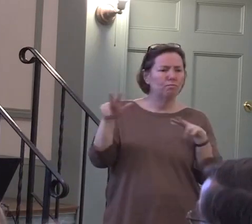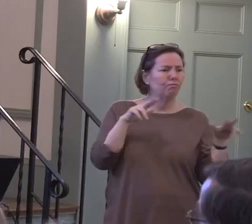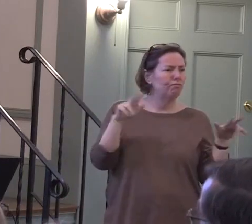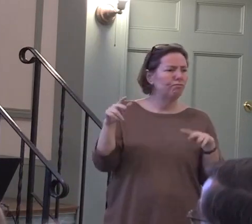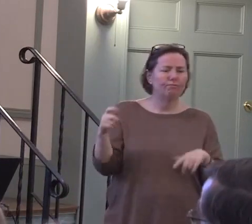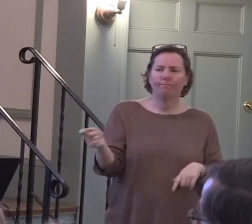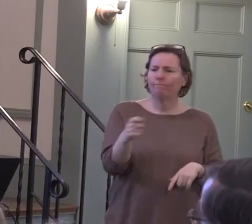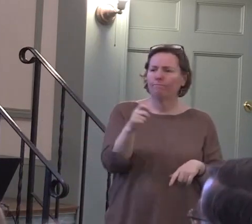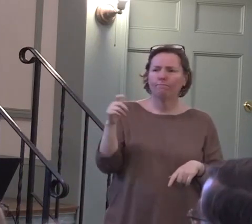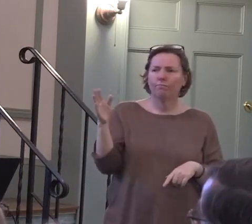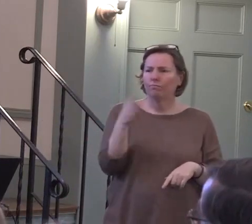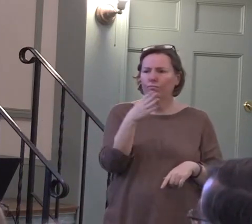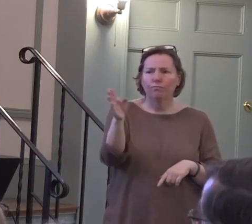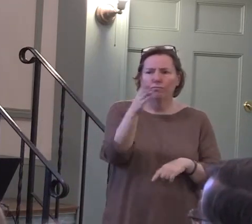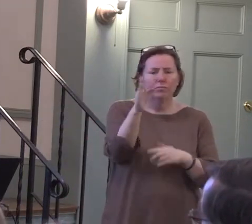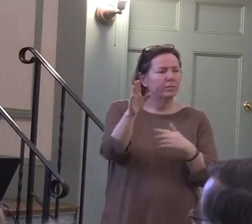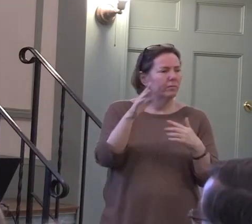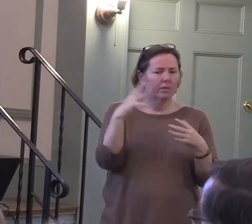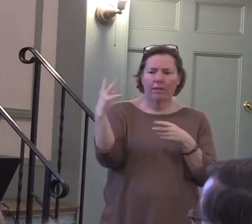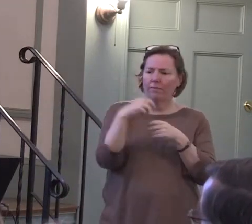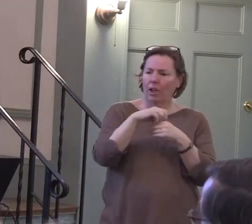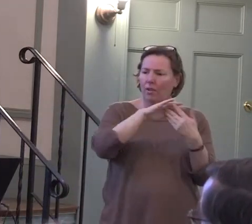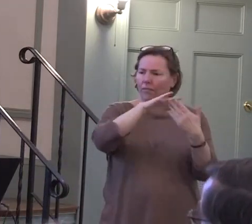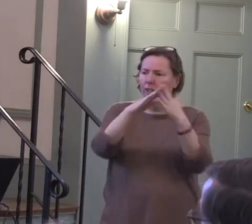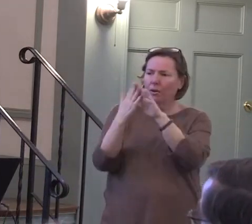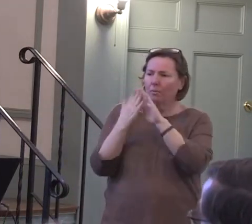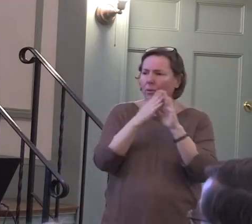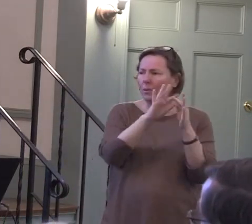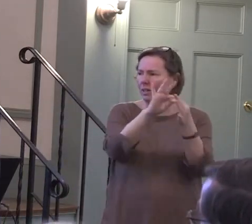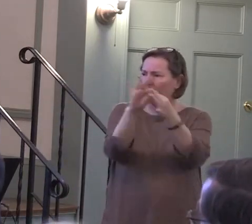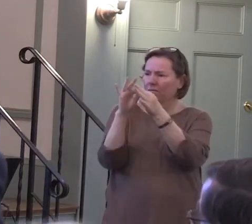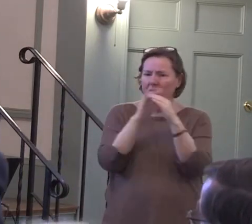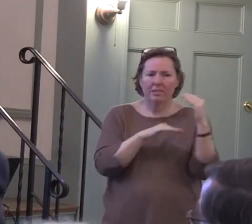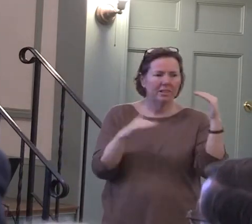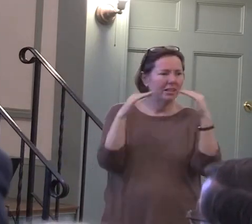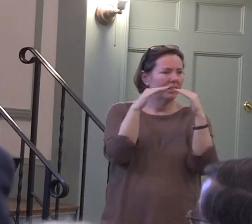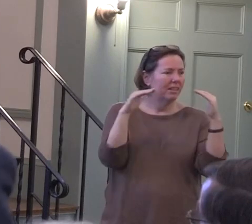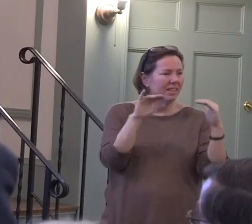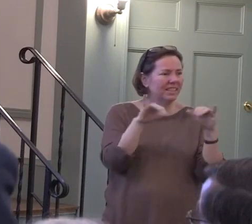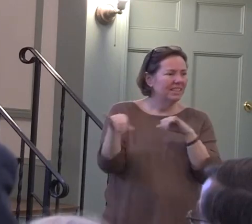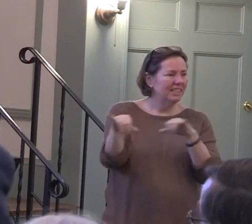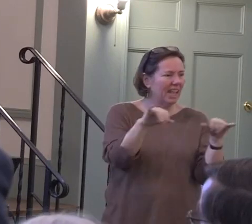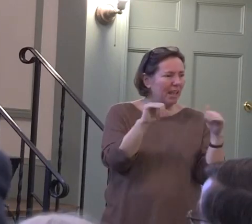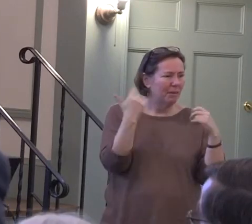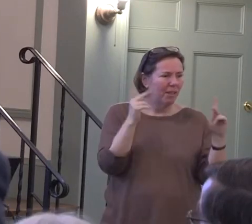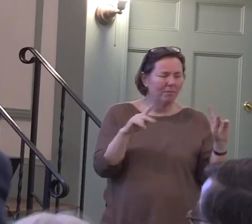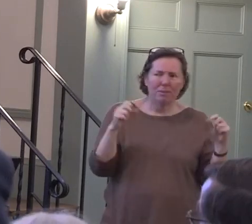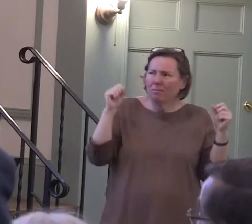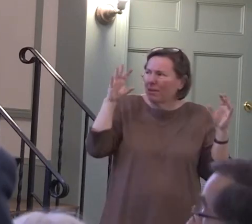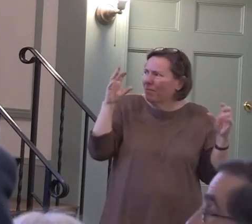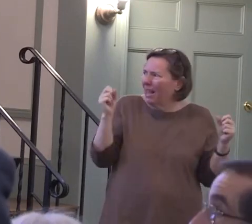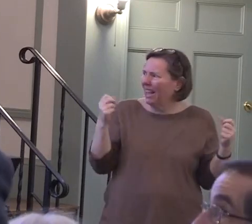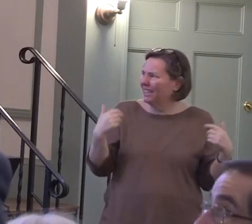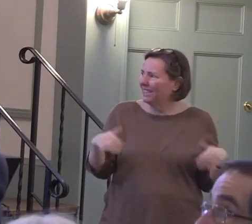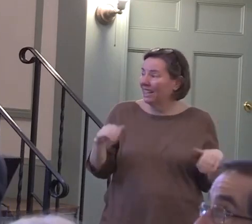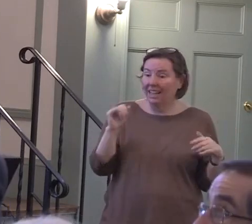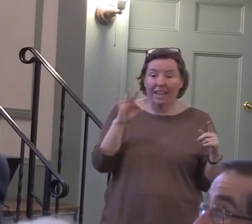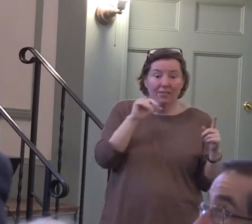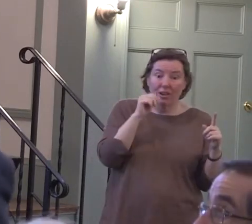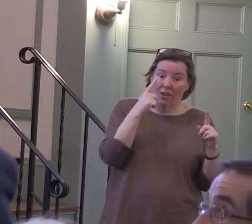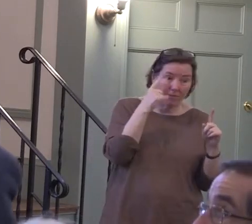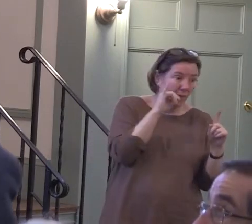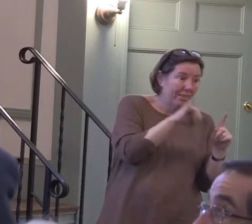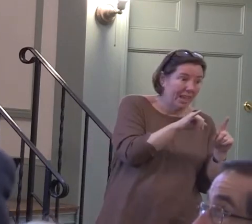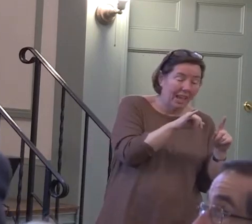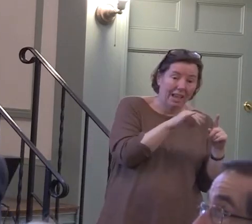streets and be part of the community and have this. And without it, it's an